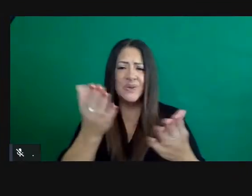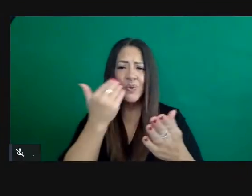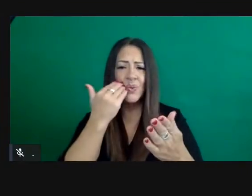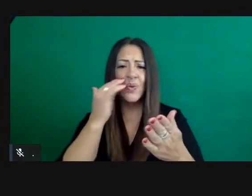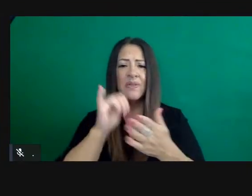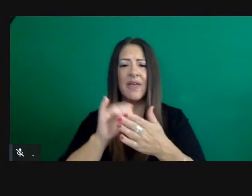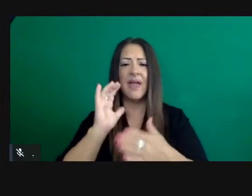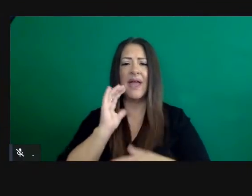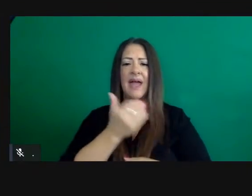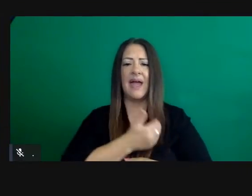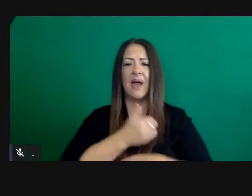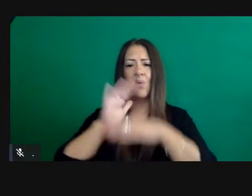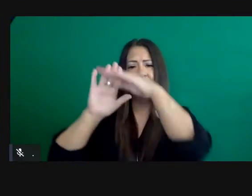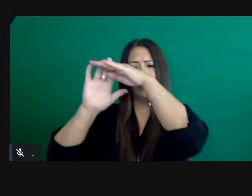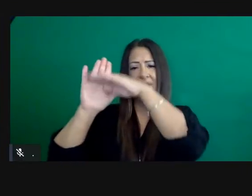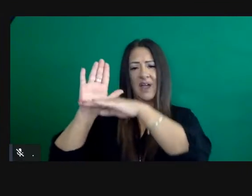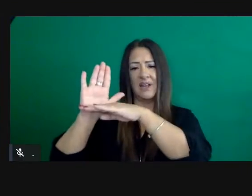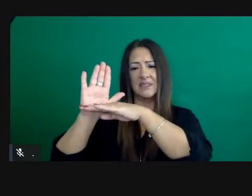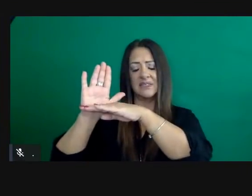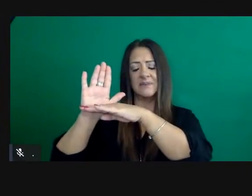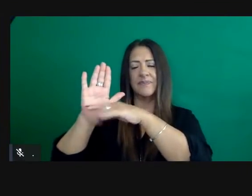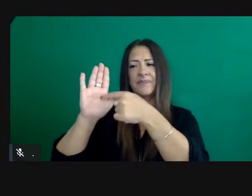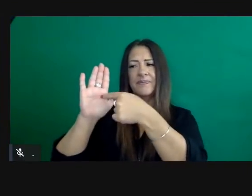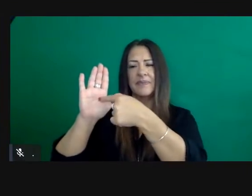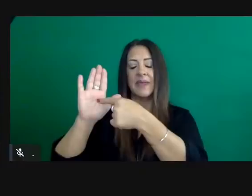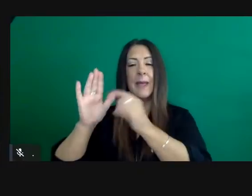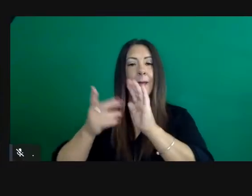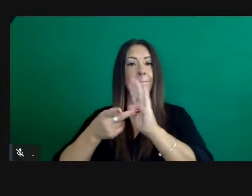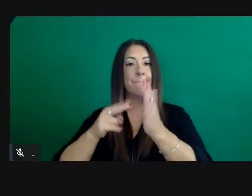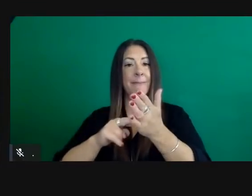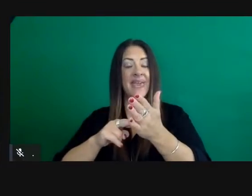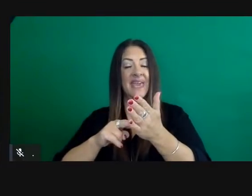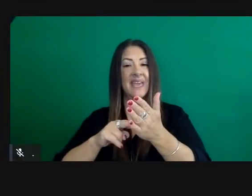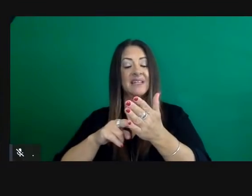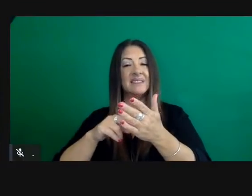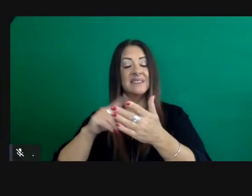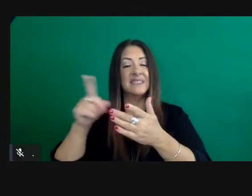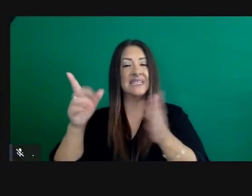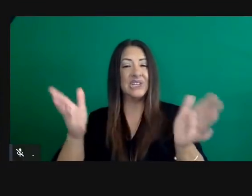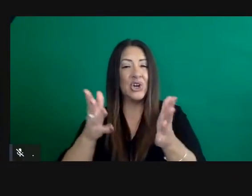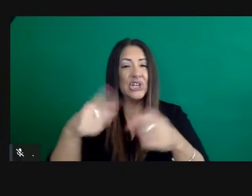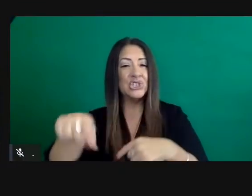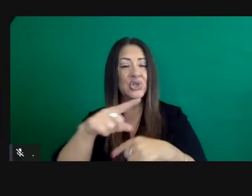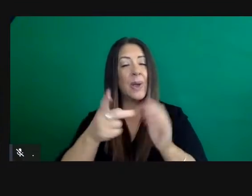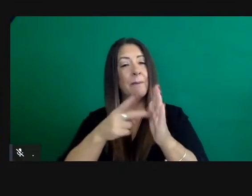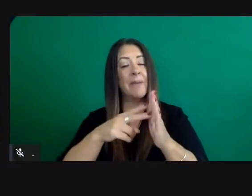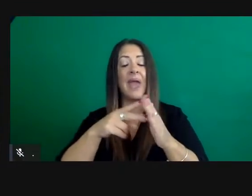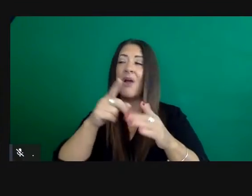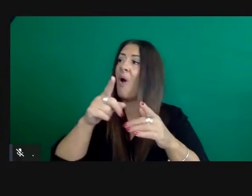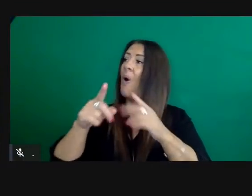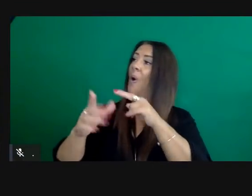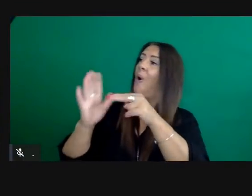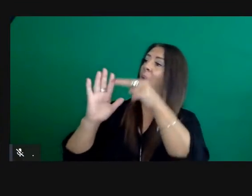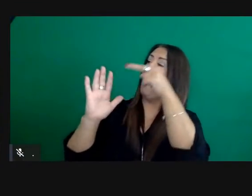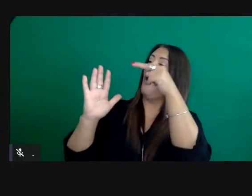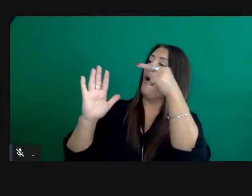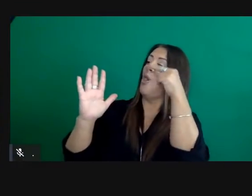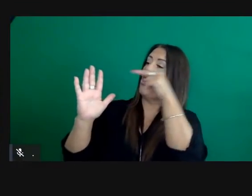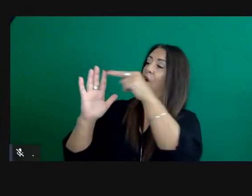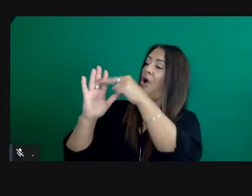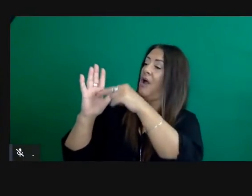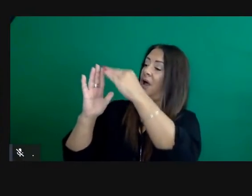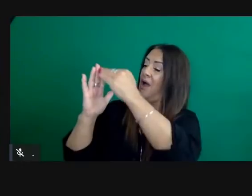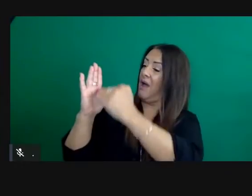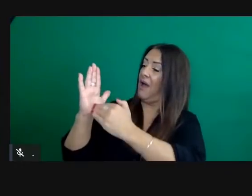does not mean go. The governor said it yesterday. I'm certainly trying to emphasize it here today, that we